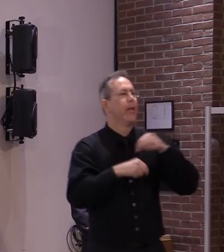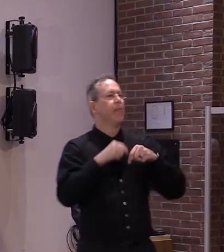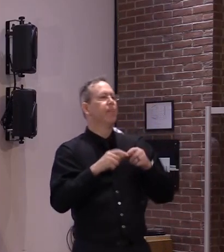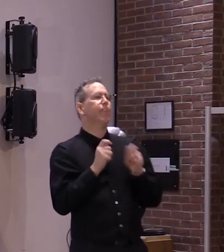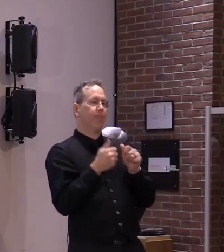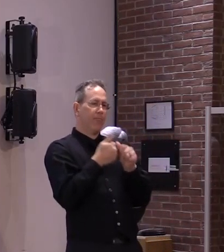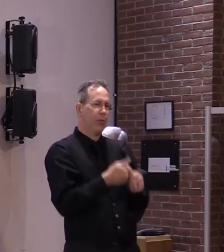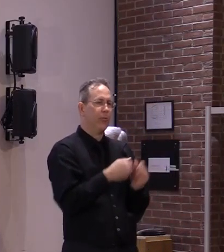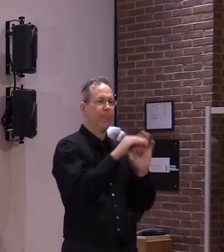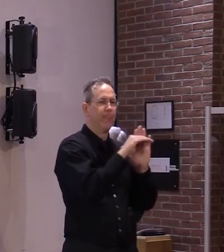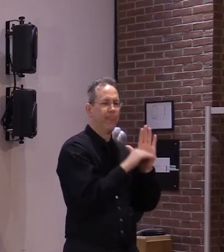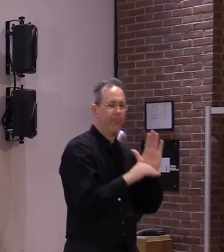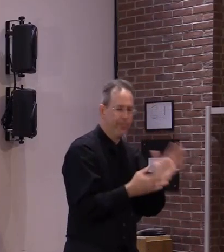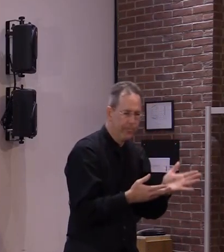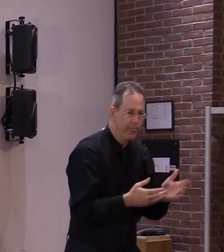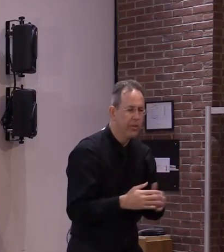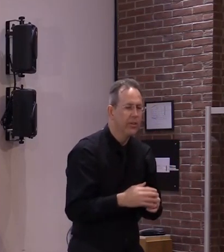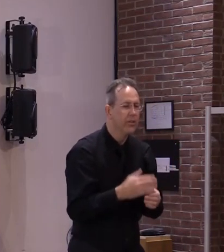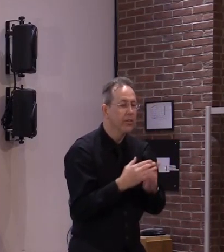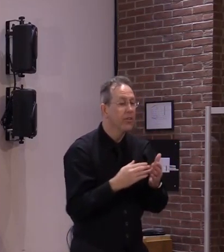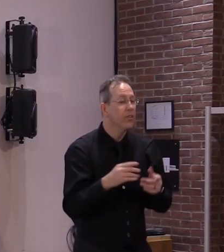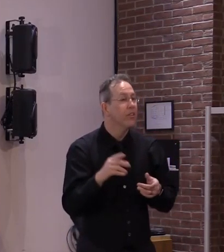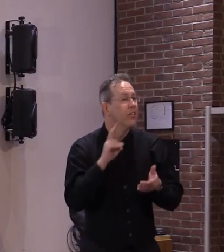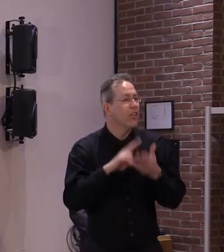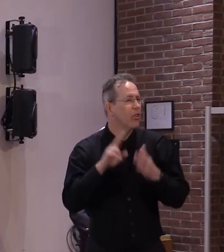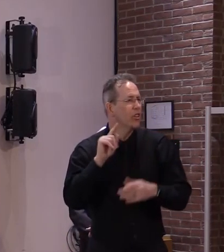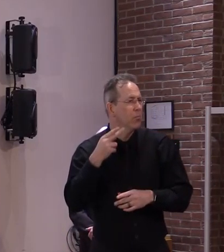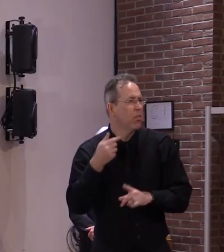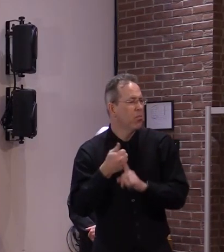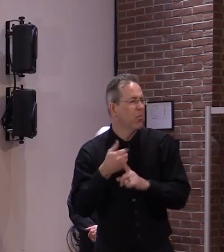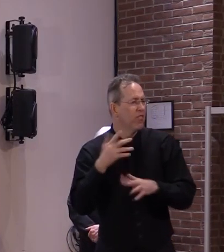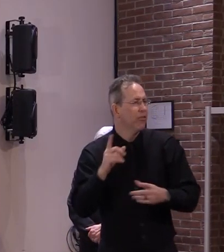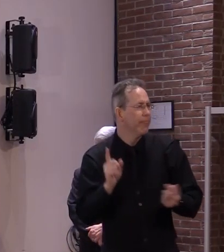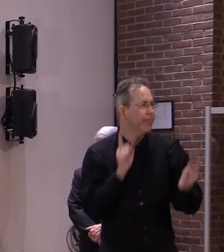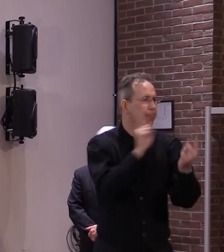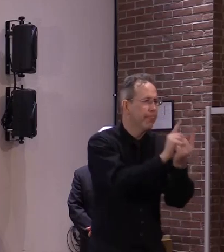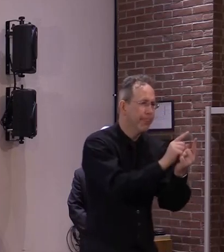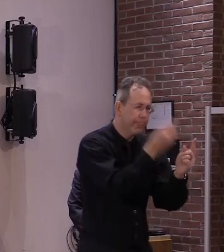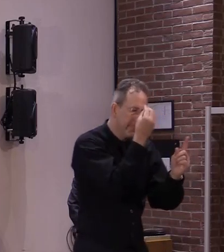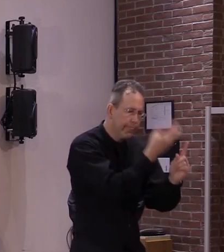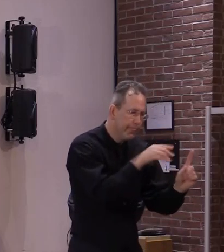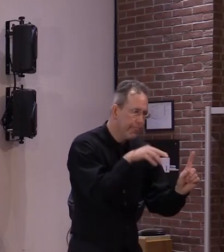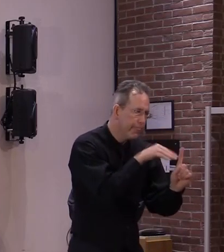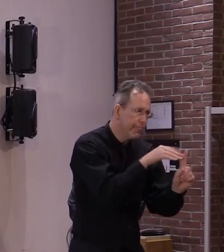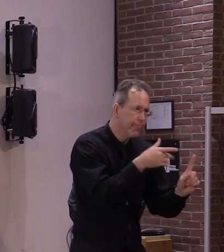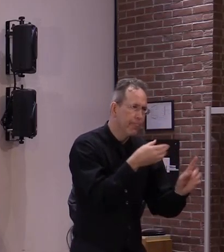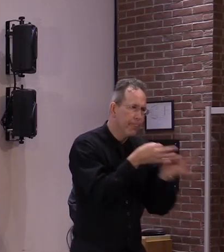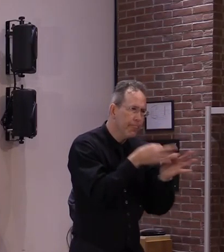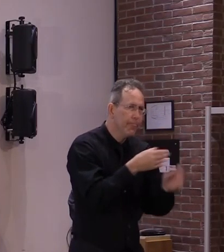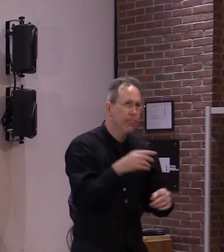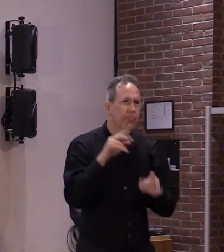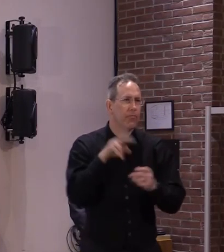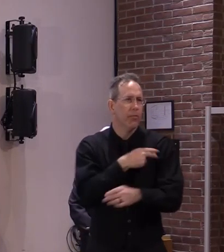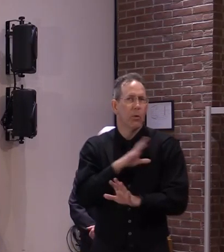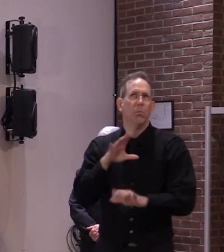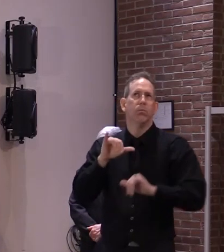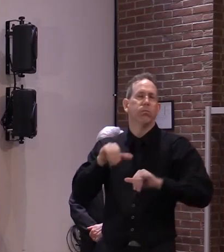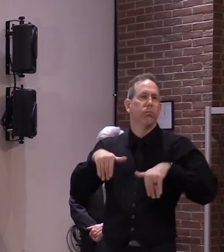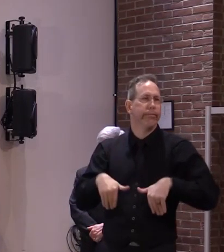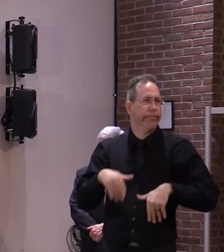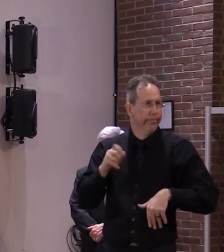be surprised if that was still happening. Although, you know, once you administer the first